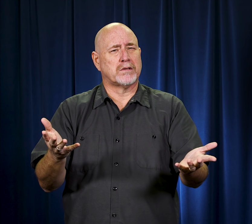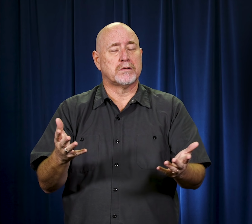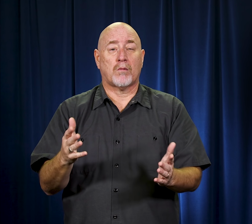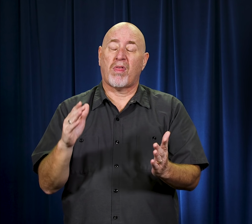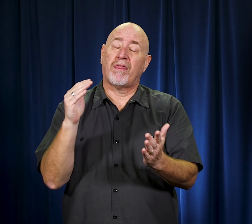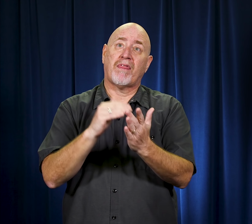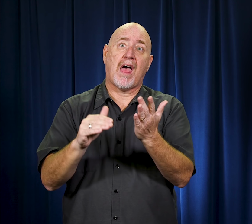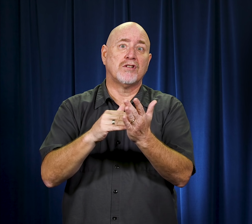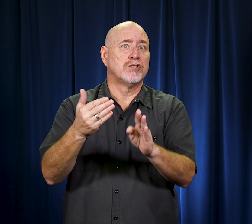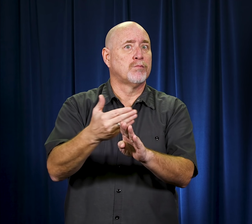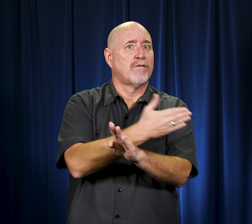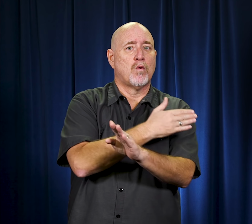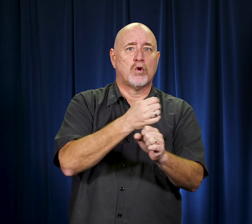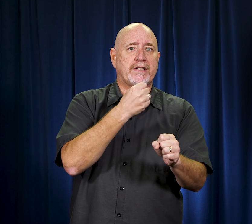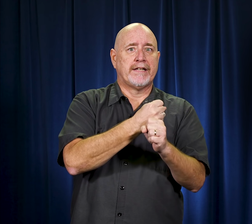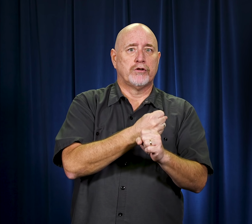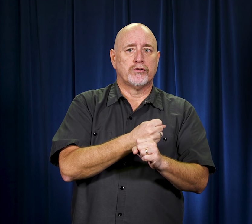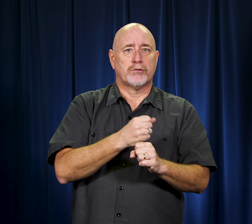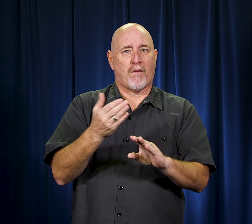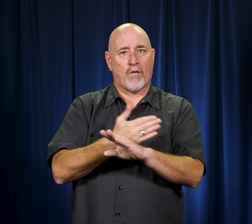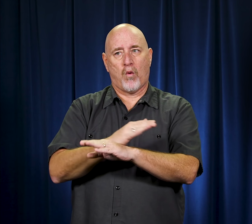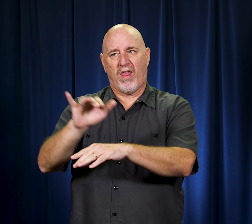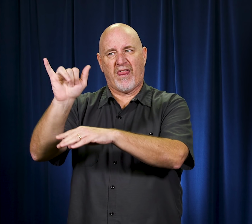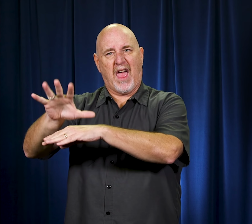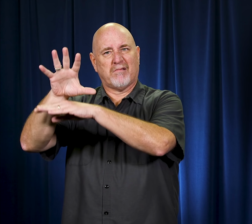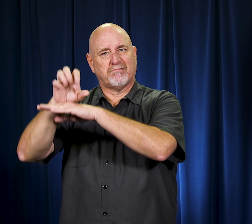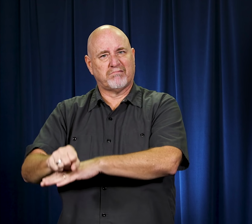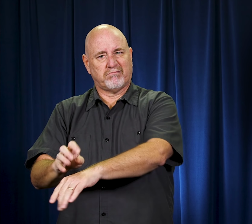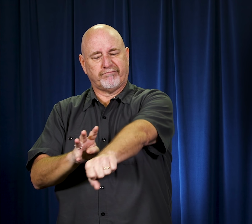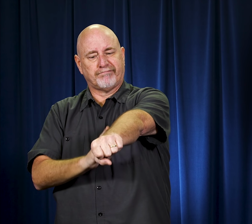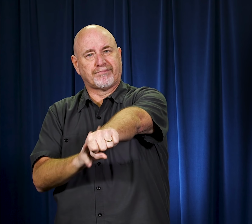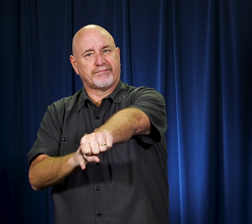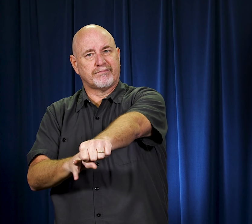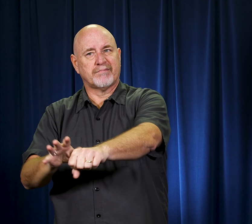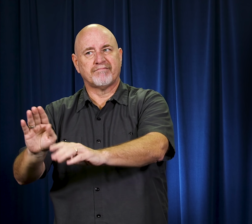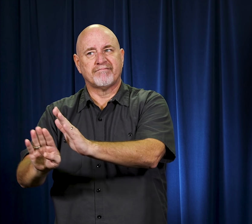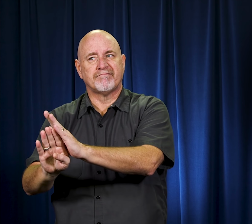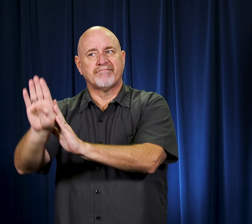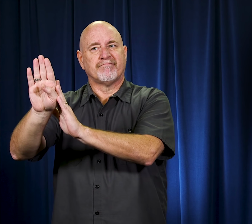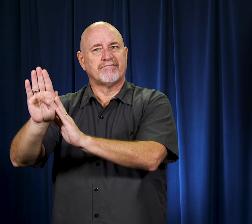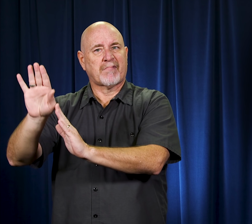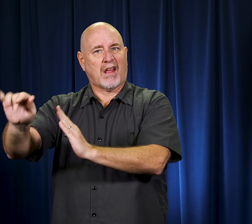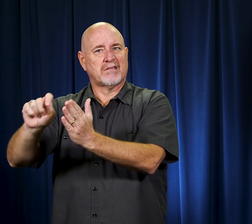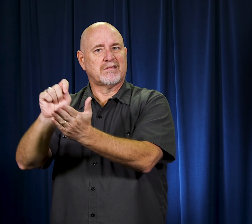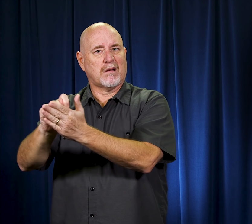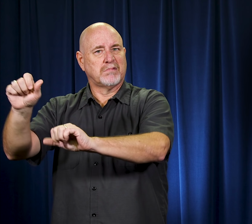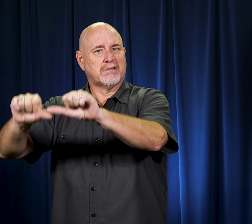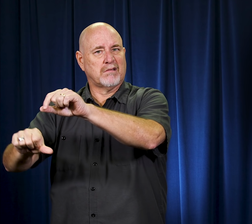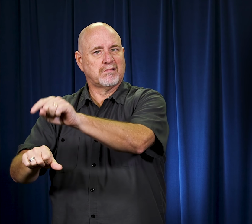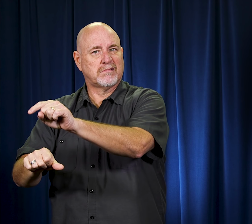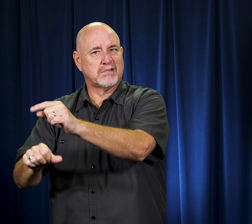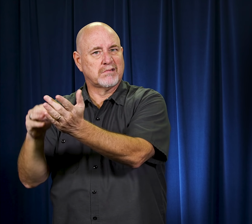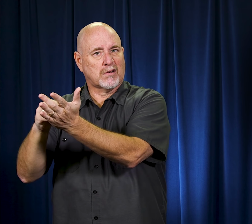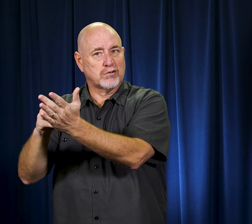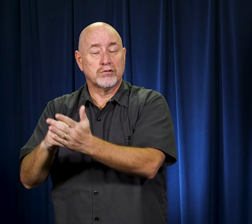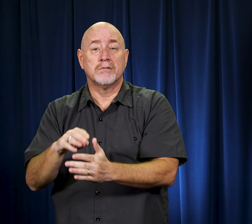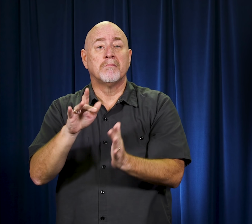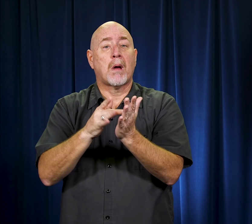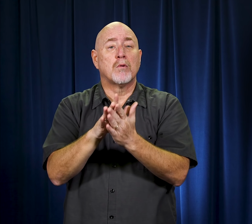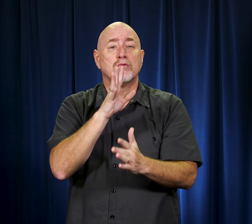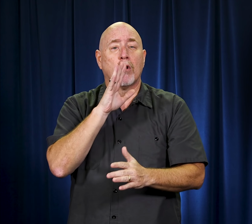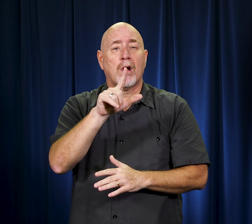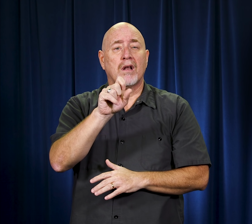Well, thousands of years before this lethal practice of bloodletting was in vogue, the Bible stated in